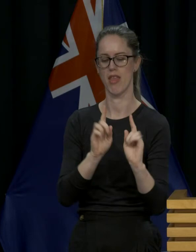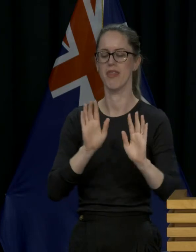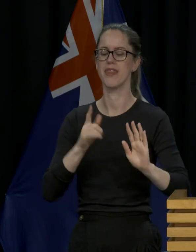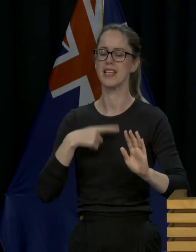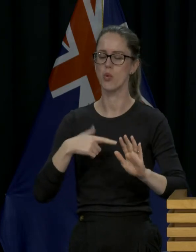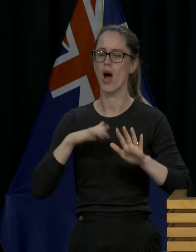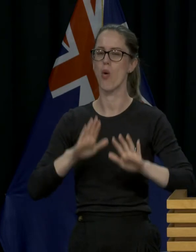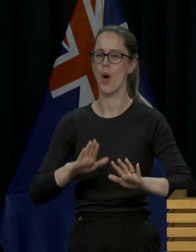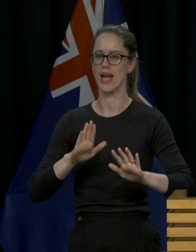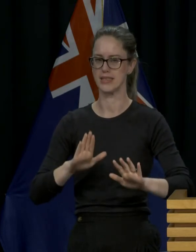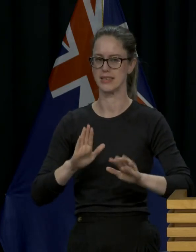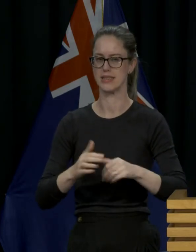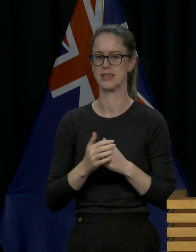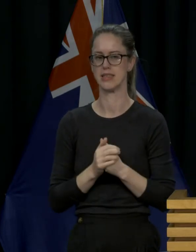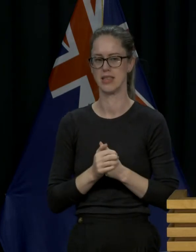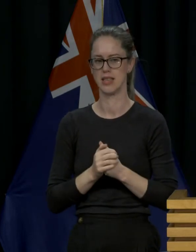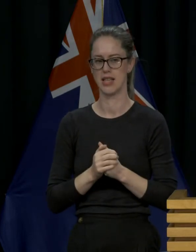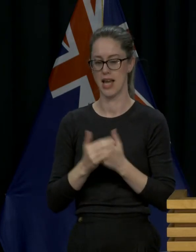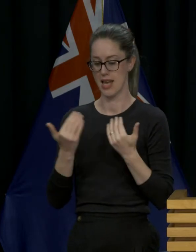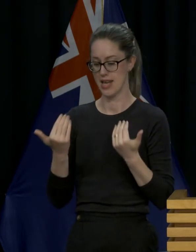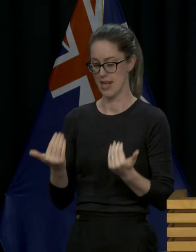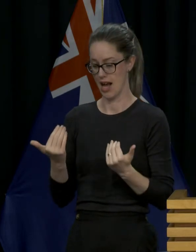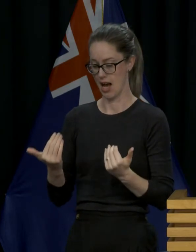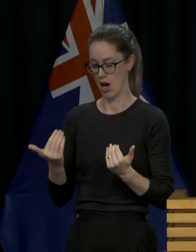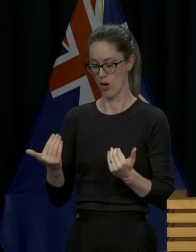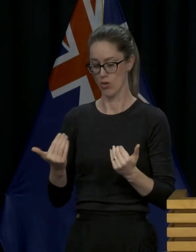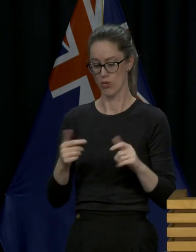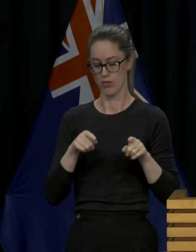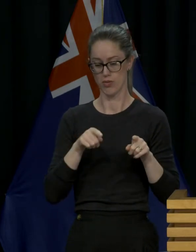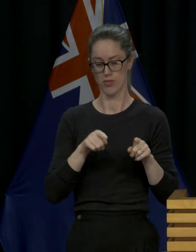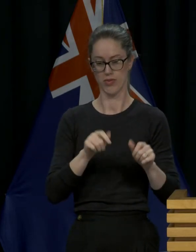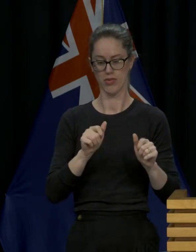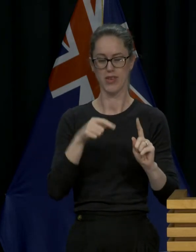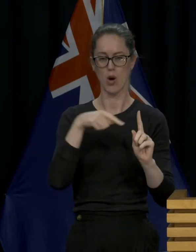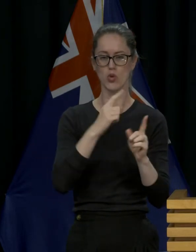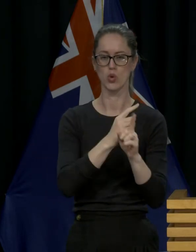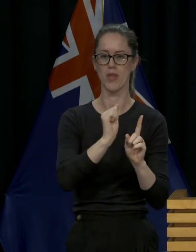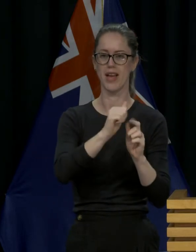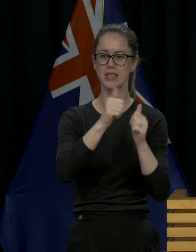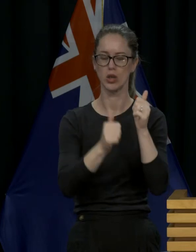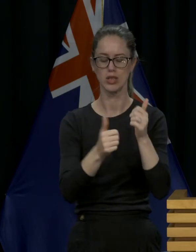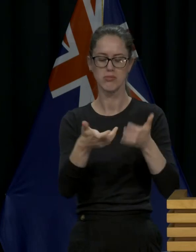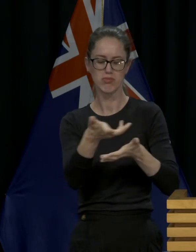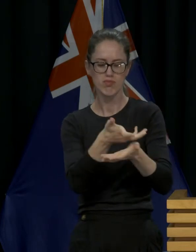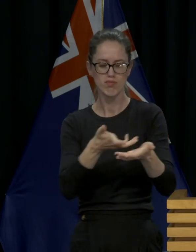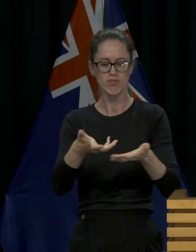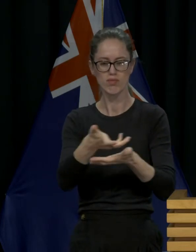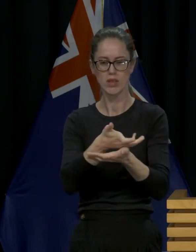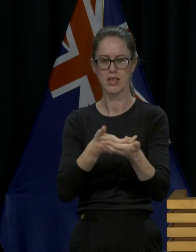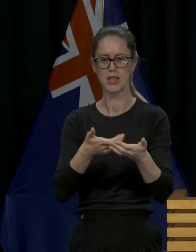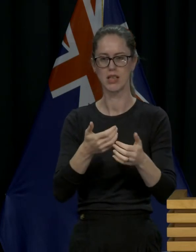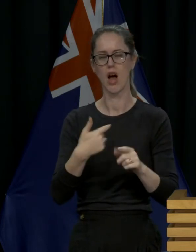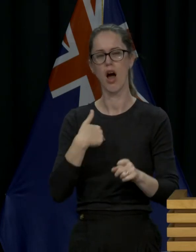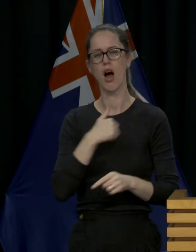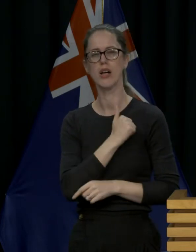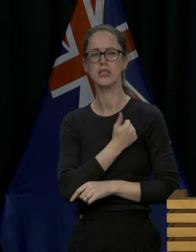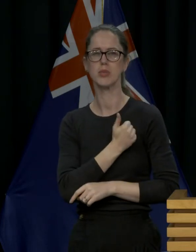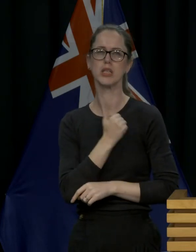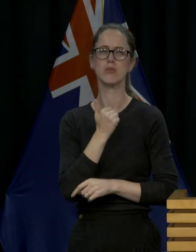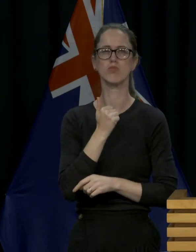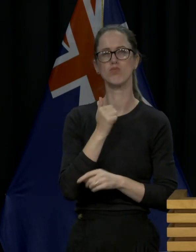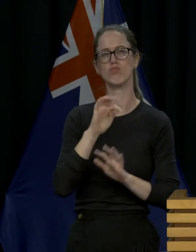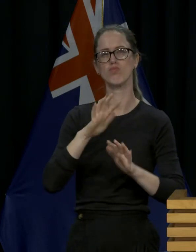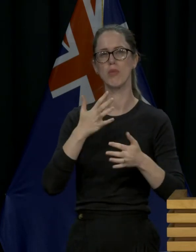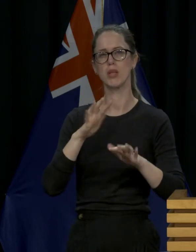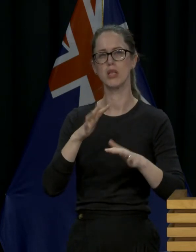wait until this point. Now that I can do that, we'll work through, they'll talk to their associates over the course of the coming days. I expect